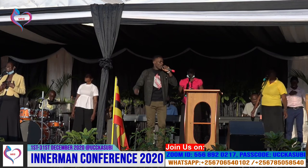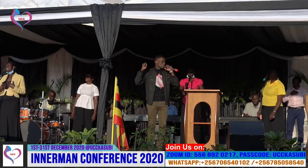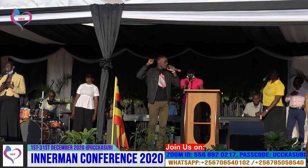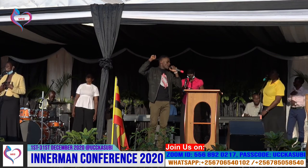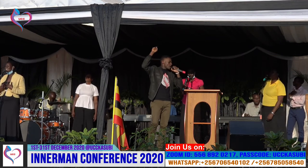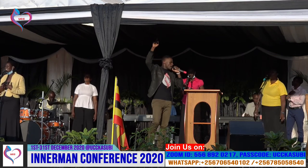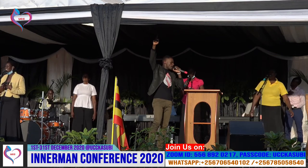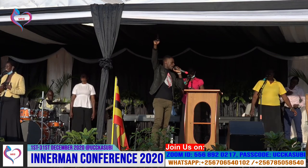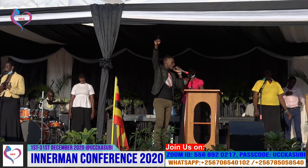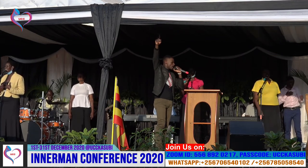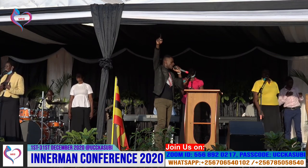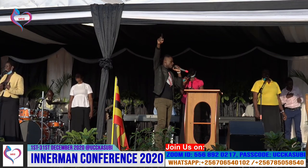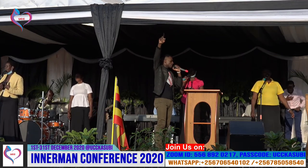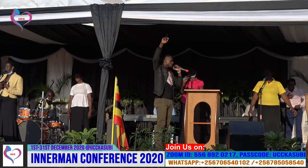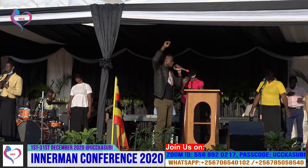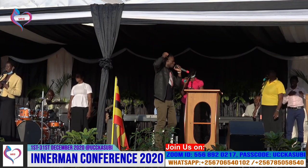Yegwe